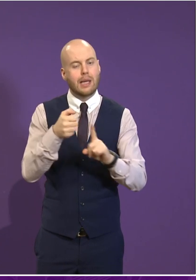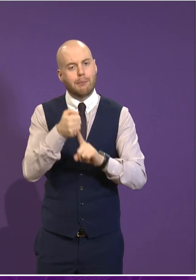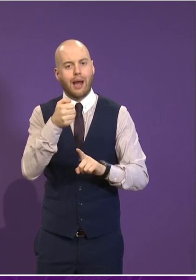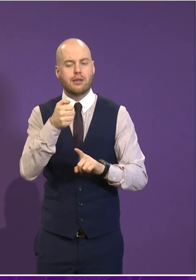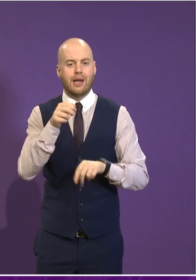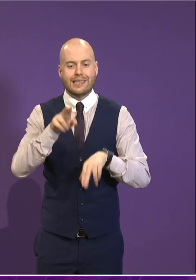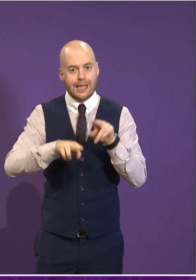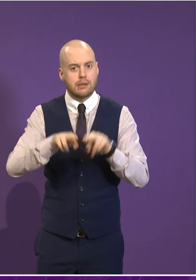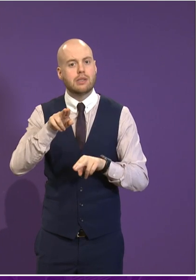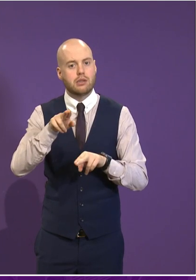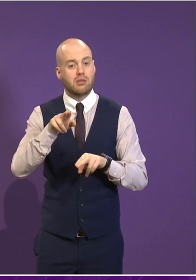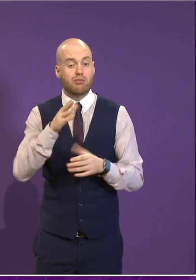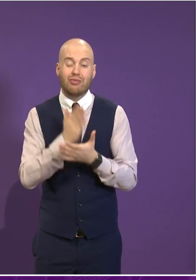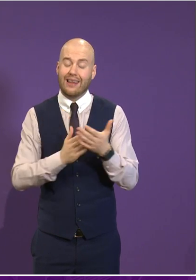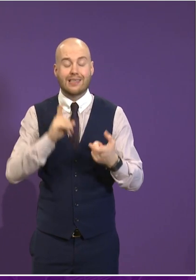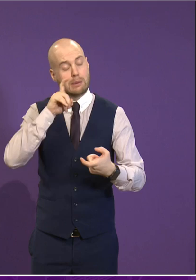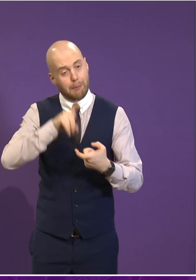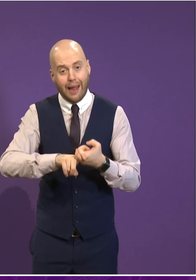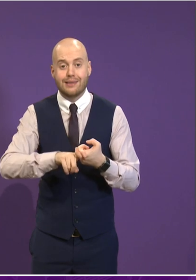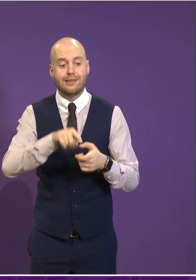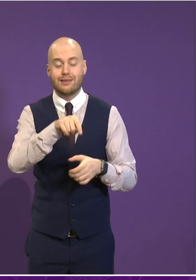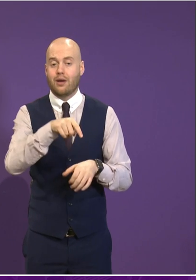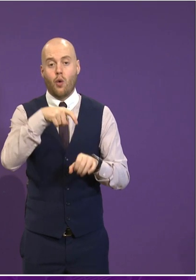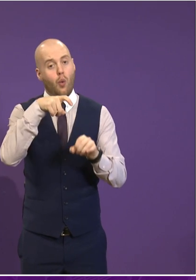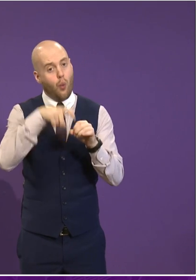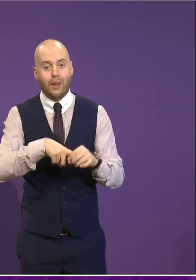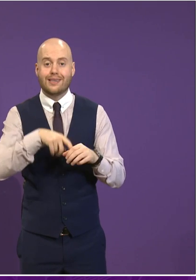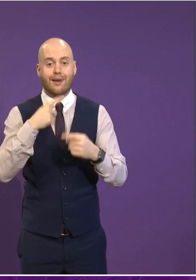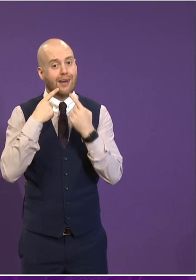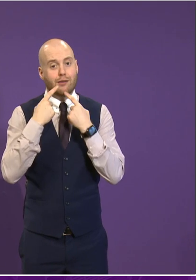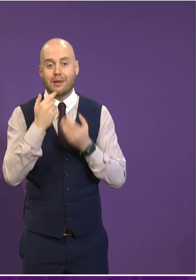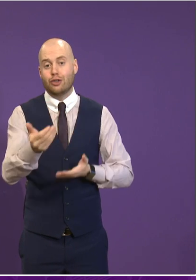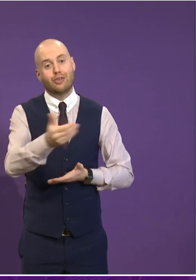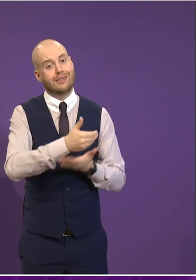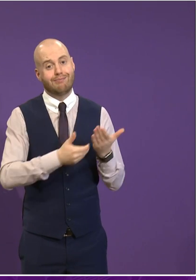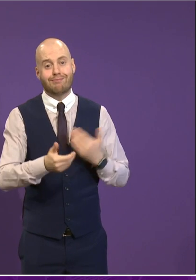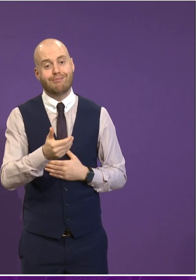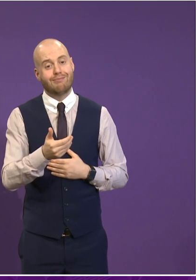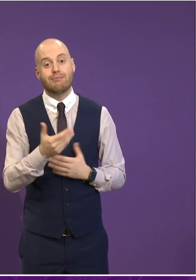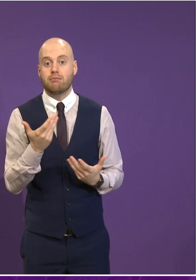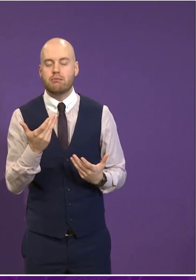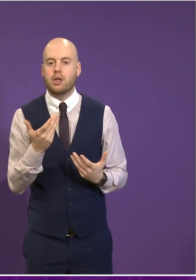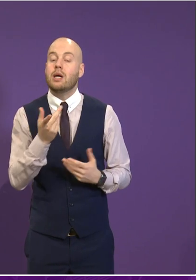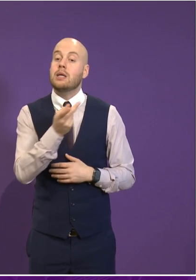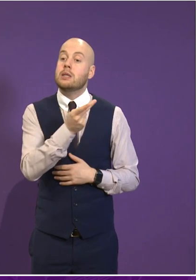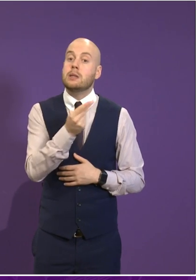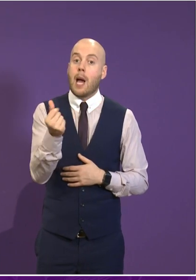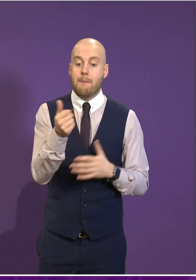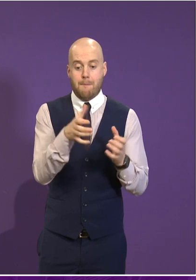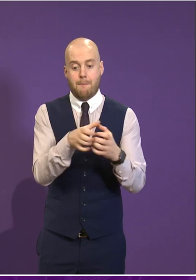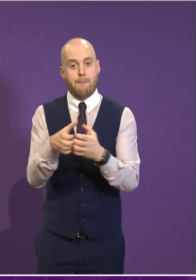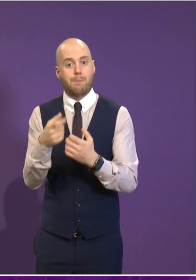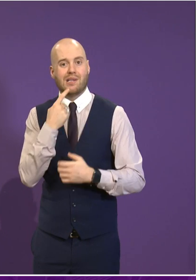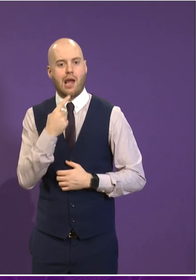quality of information and the precision of information that is contained in them. And some stakeholders would